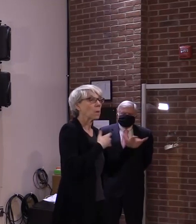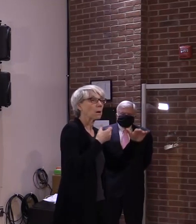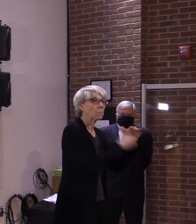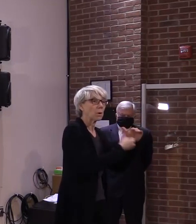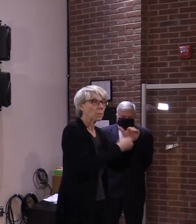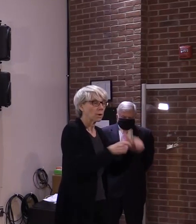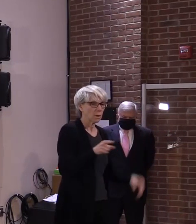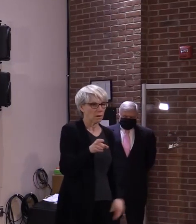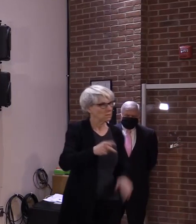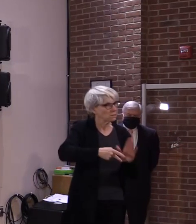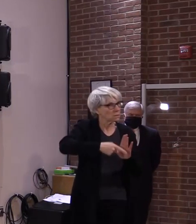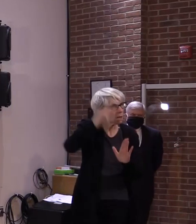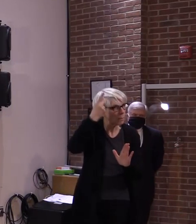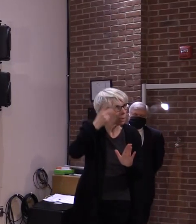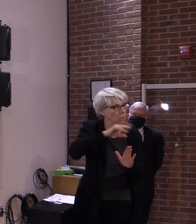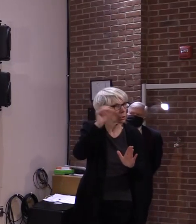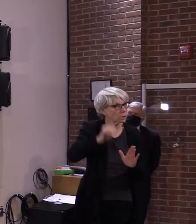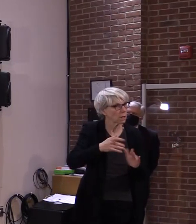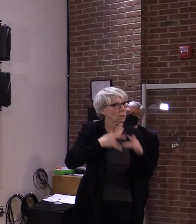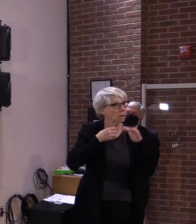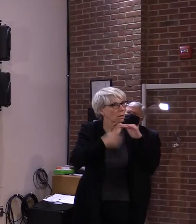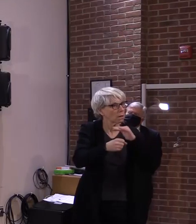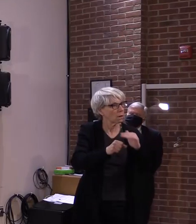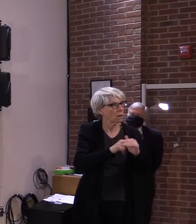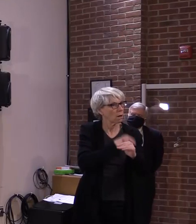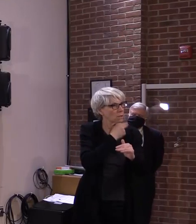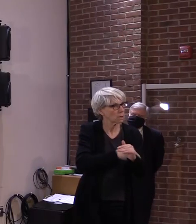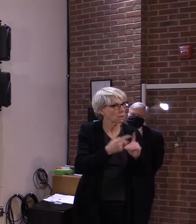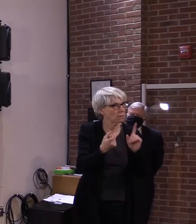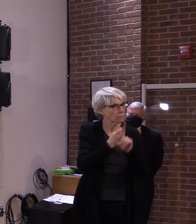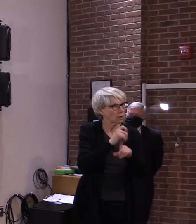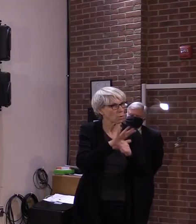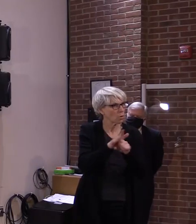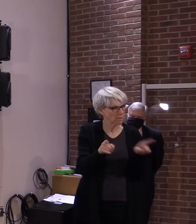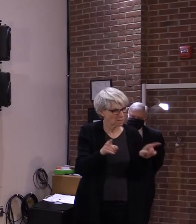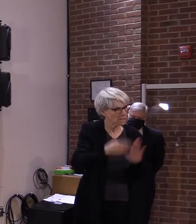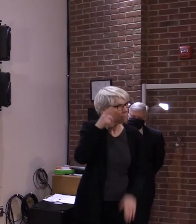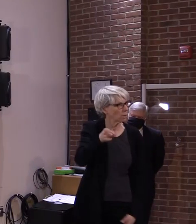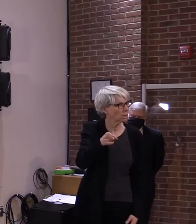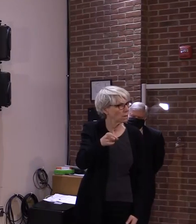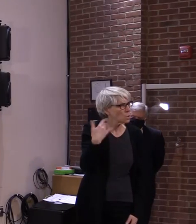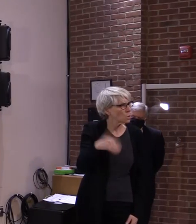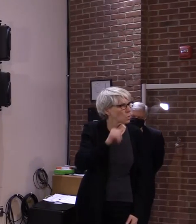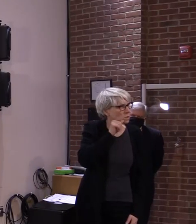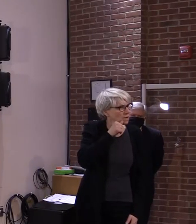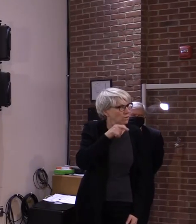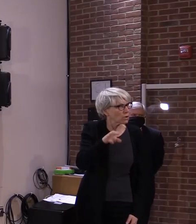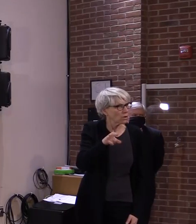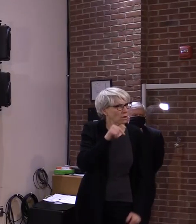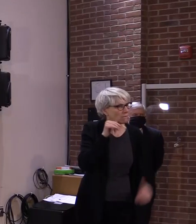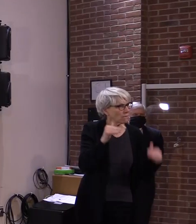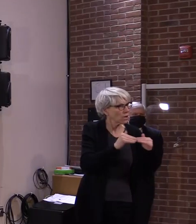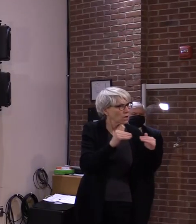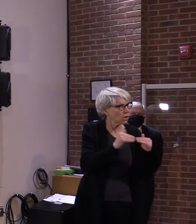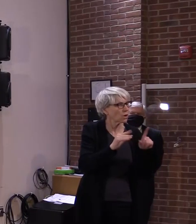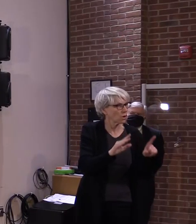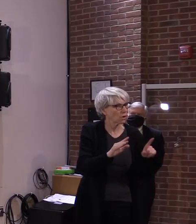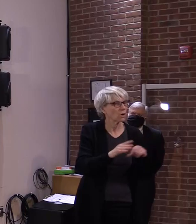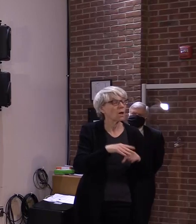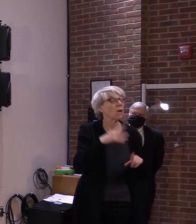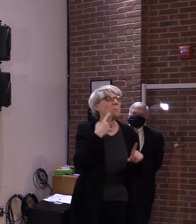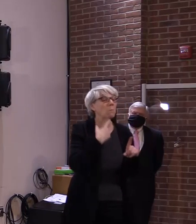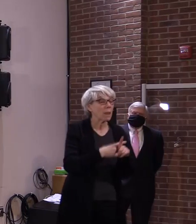being hospitalized. Our data also shows us that we have much farther to go with progress in our